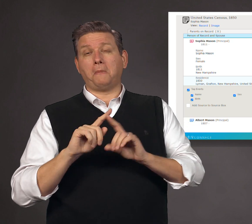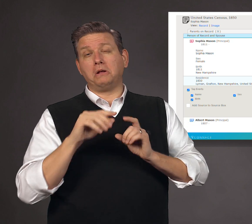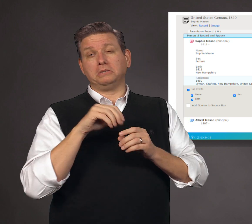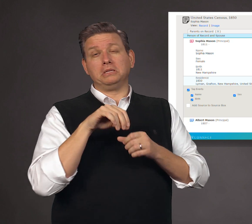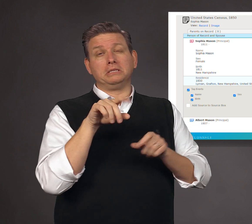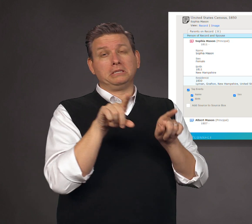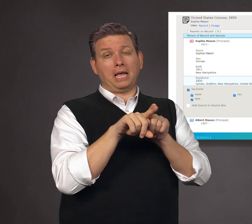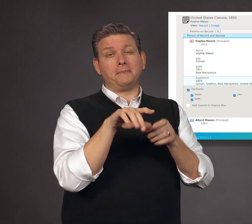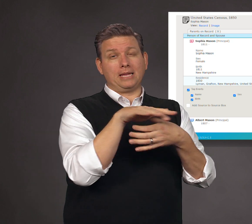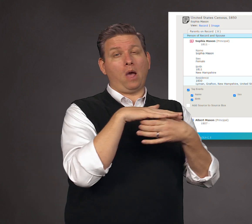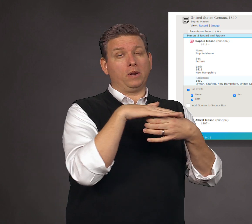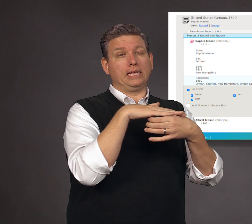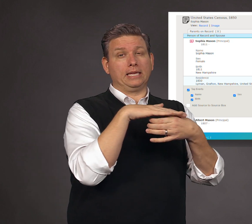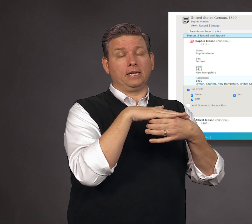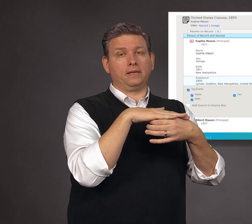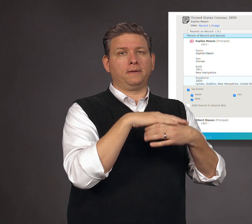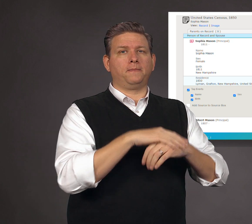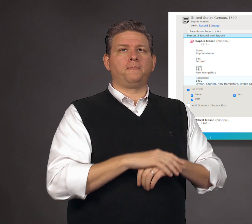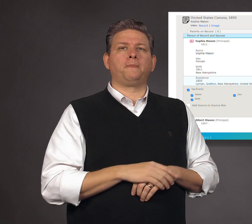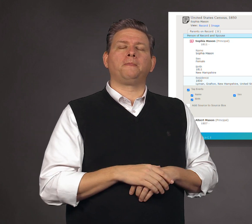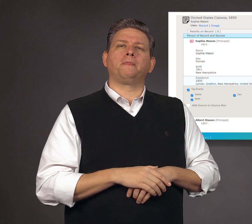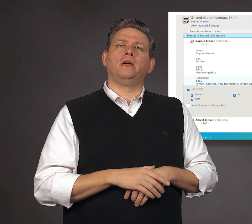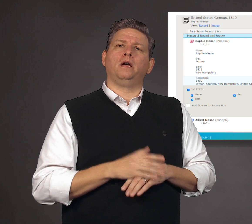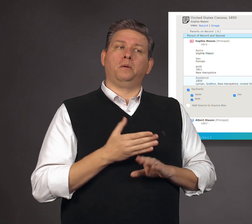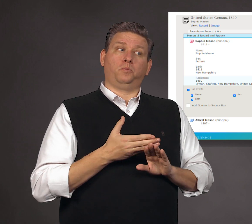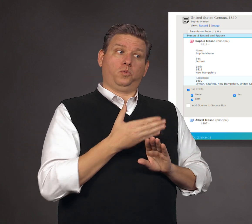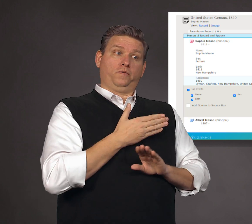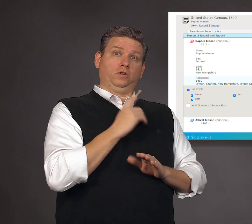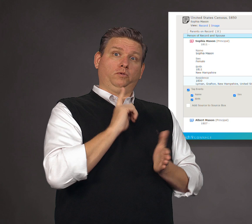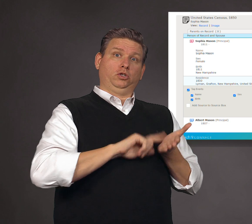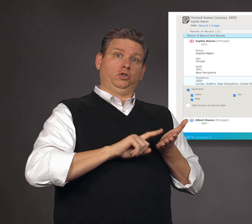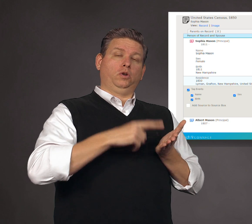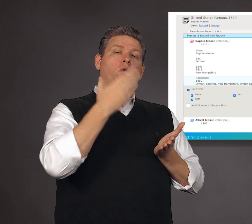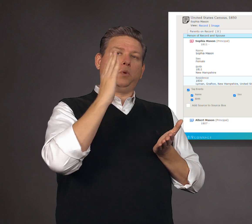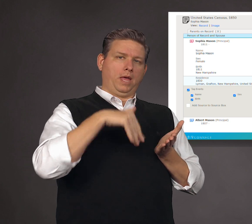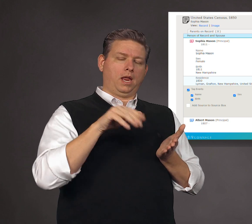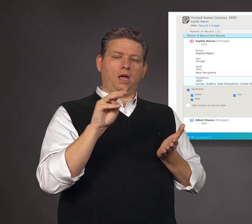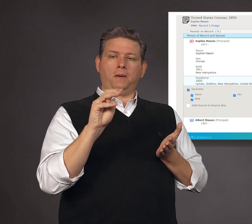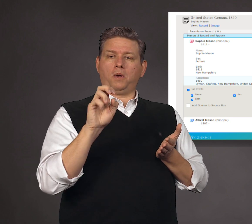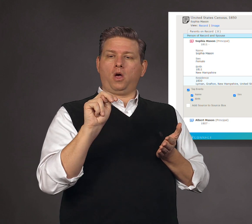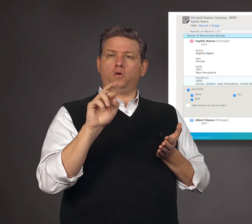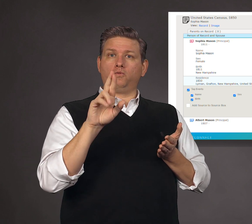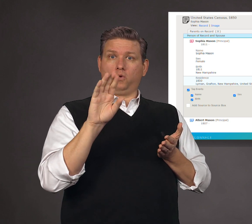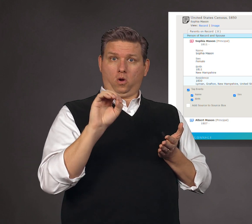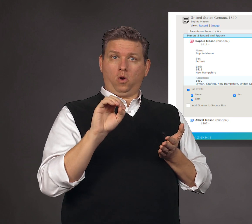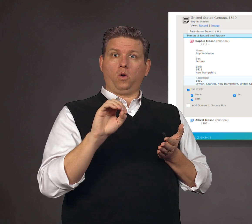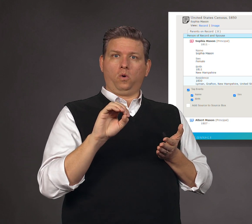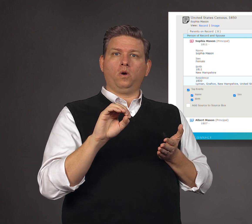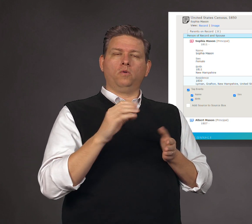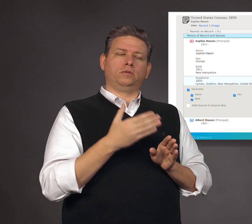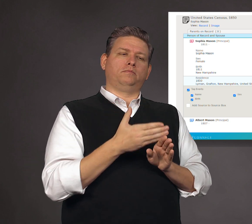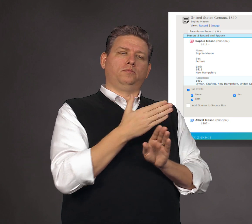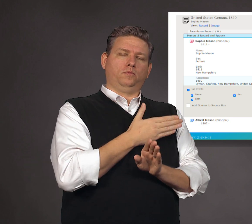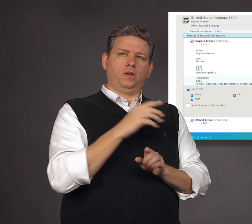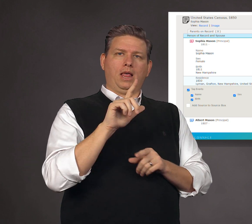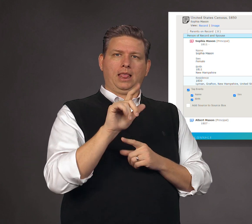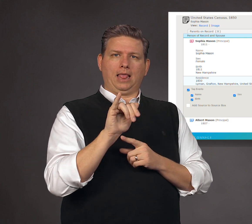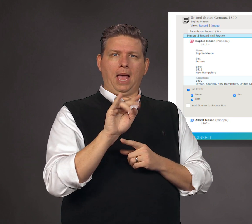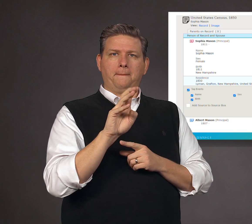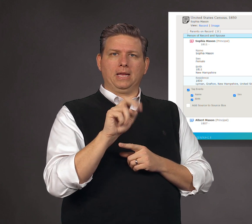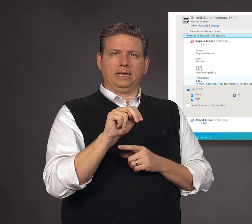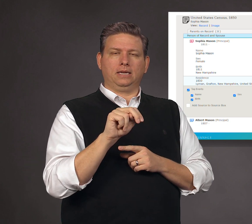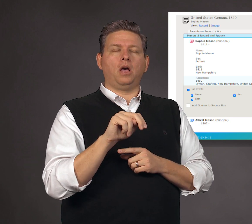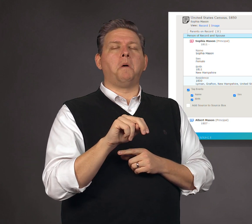county. From previous research, I know that Monroe was originally chartered as part of Lyman, so the places do make